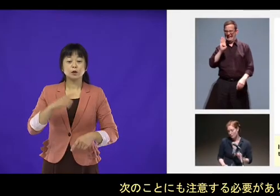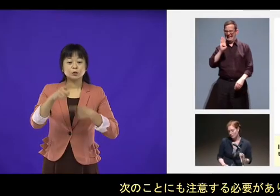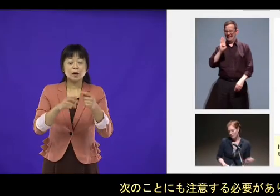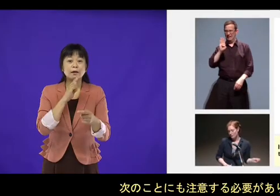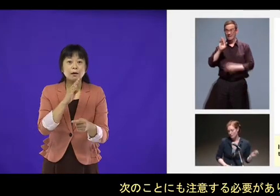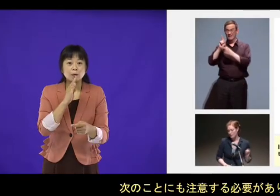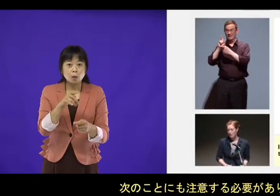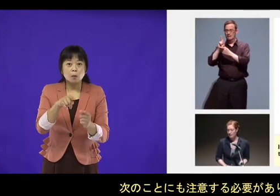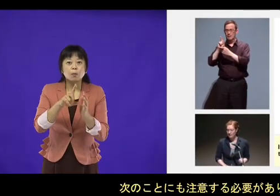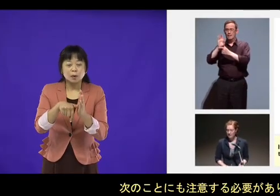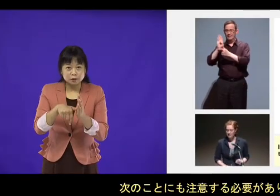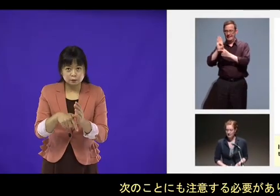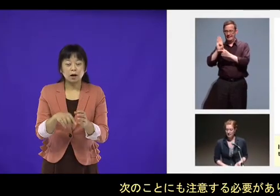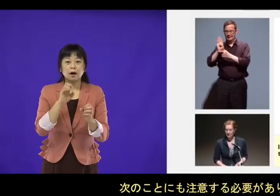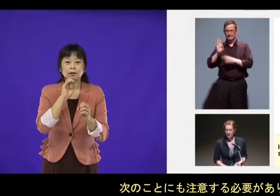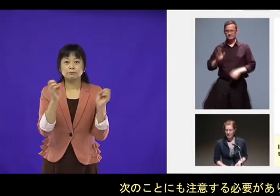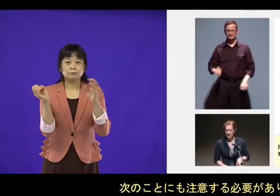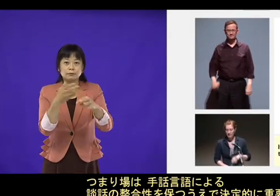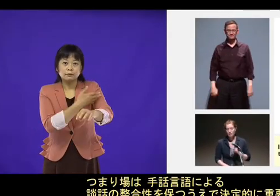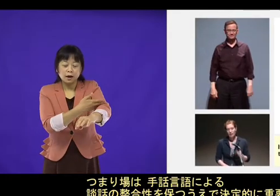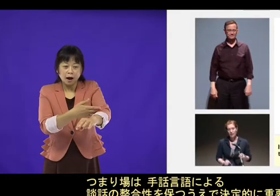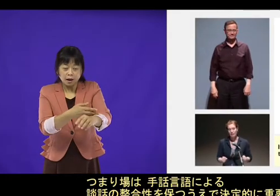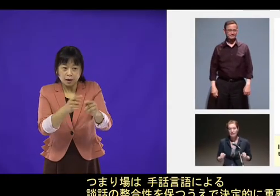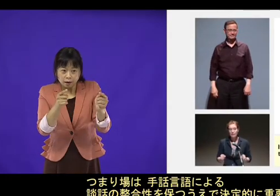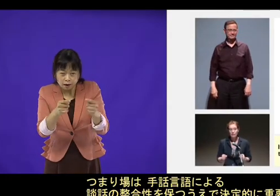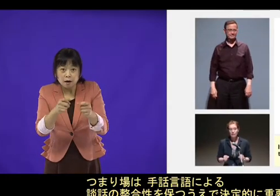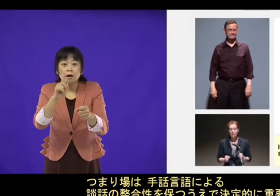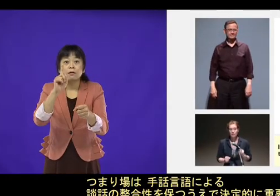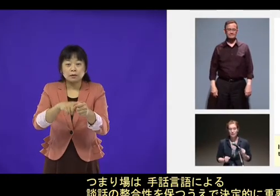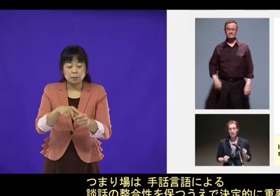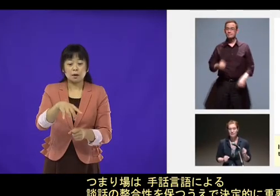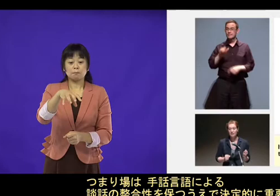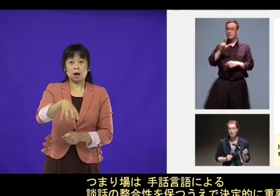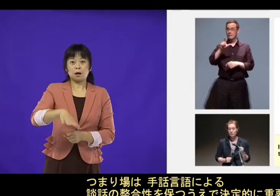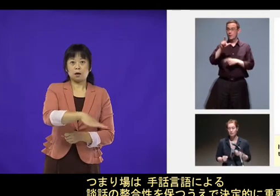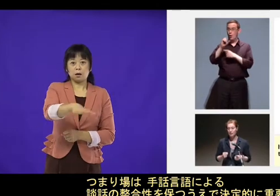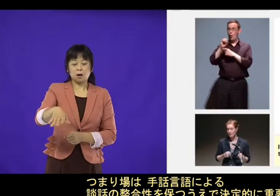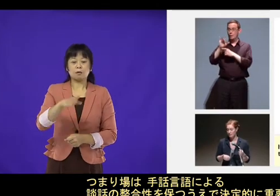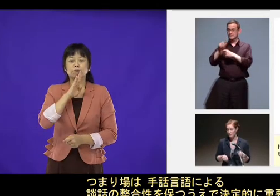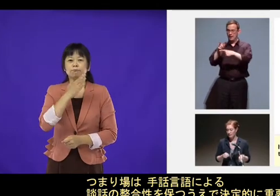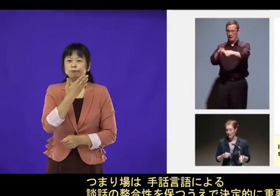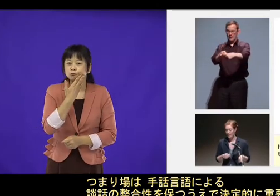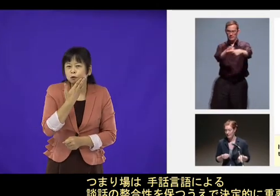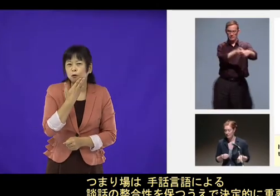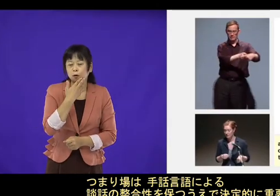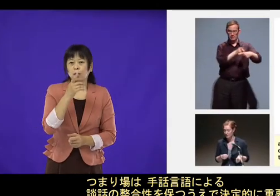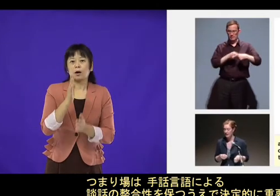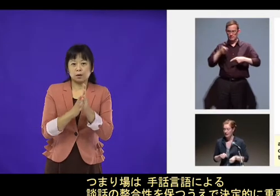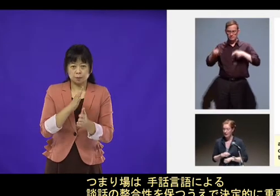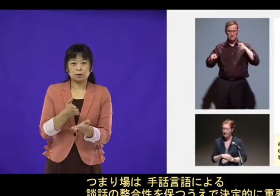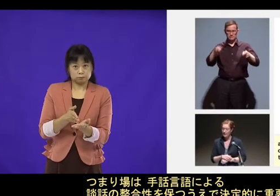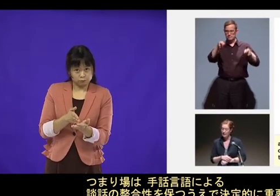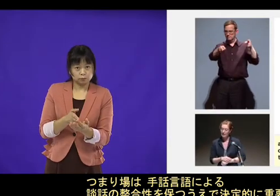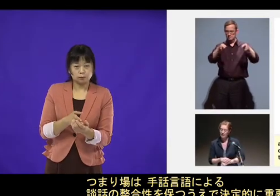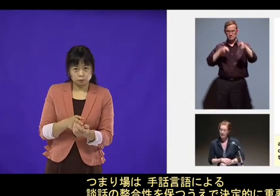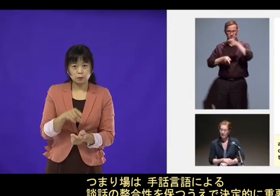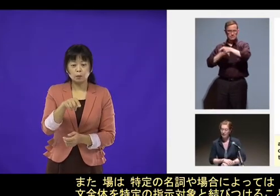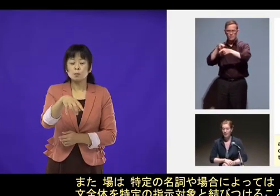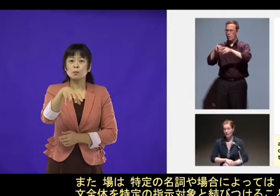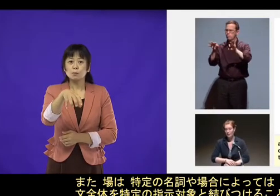So it's important to notice that loci are really crucial to the discourse coherence of sign languages, and